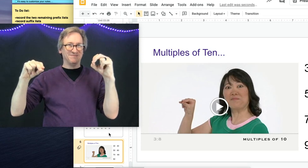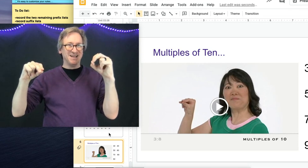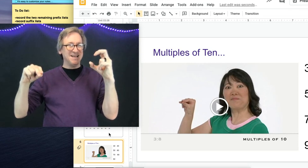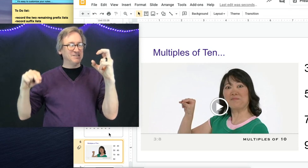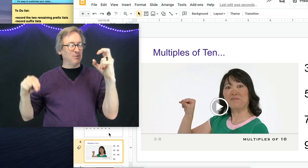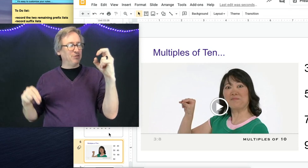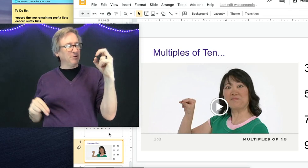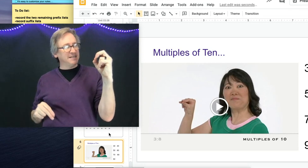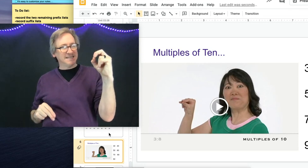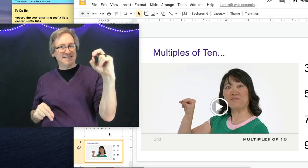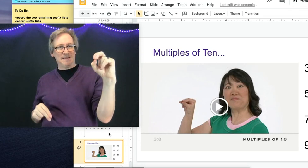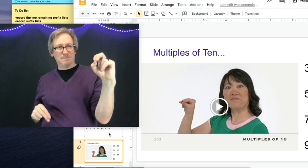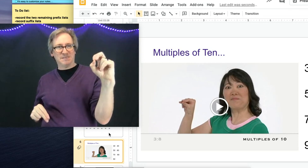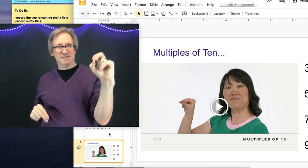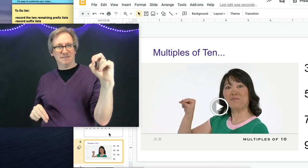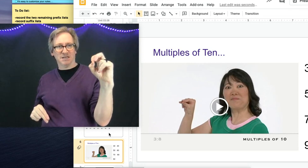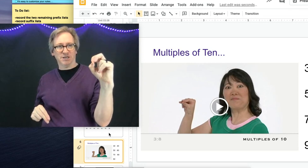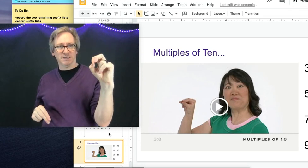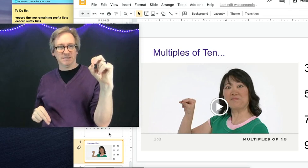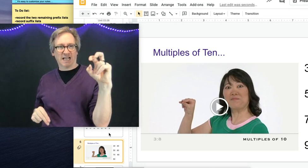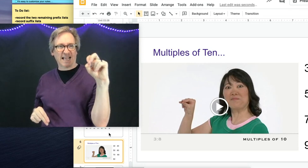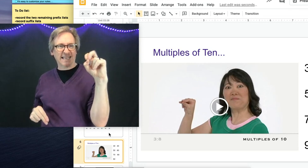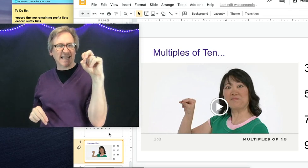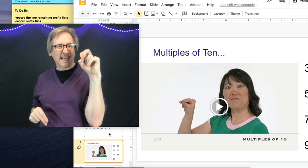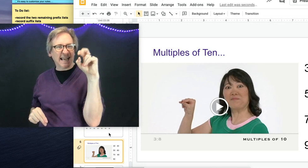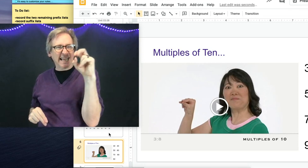time. So 30 is the tips touching